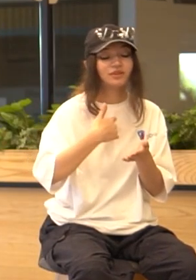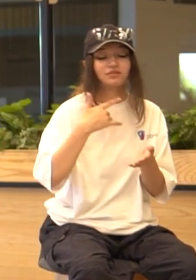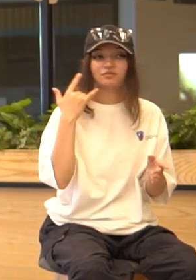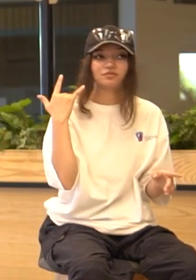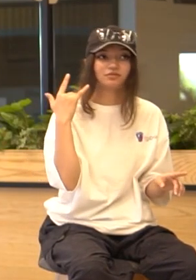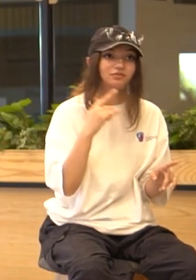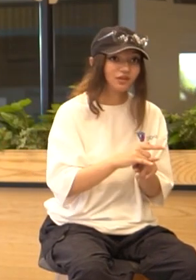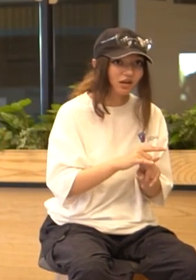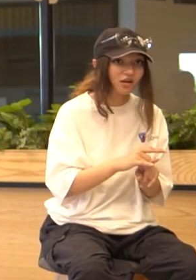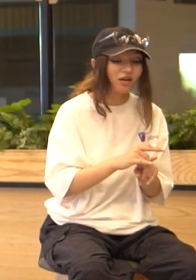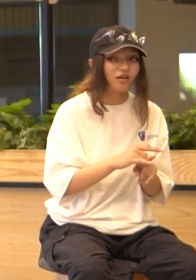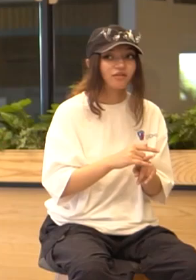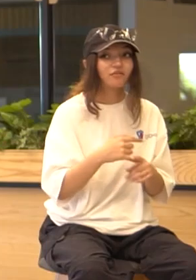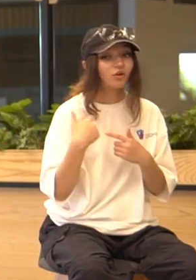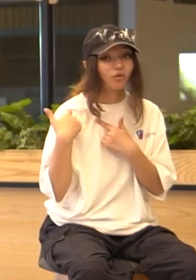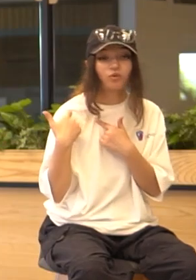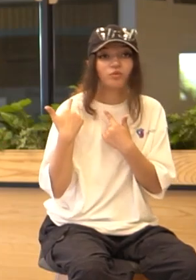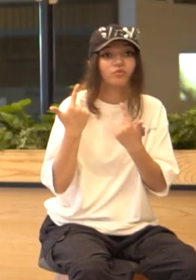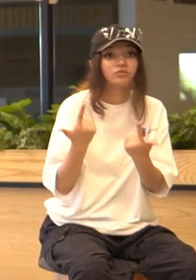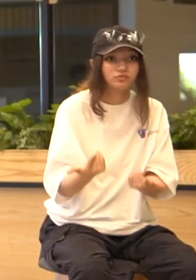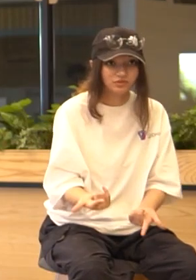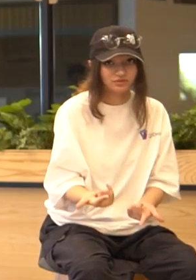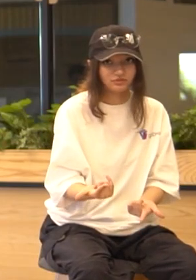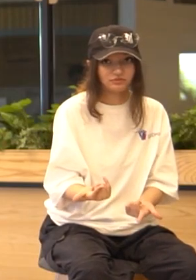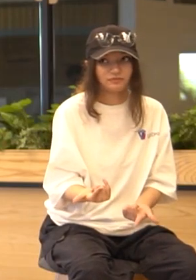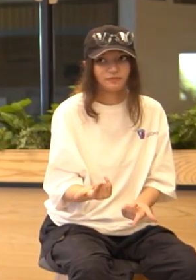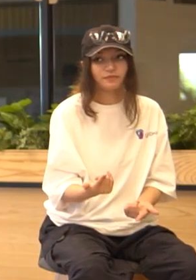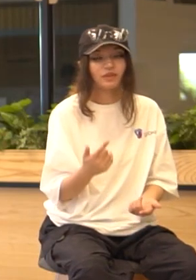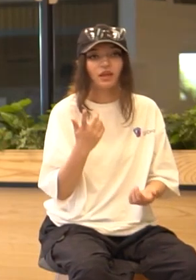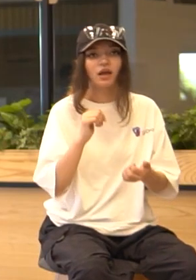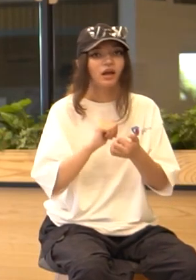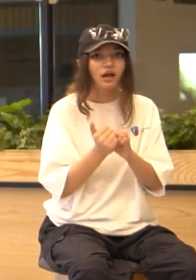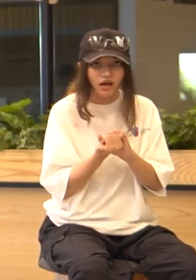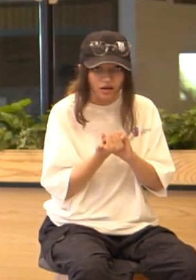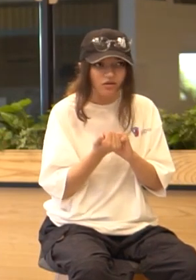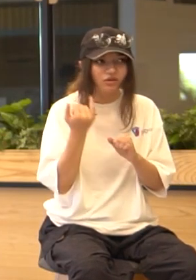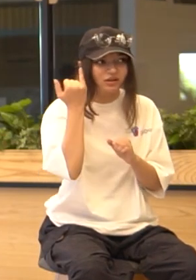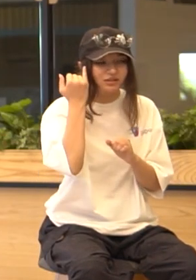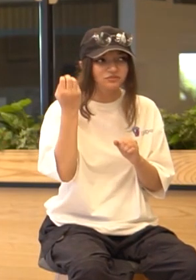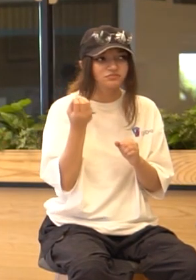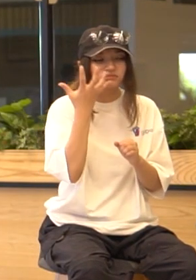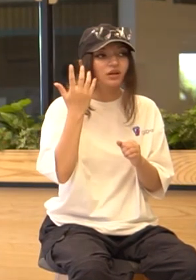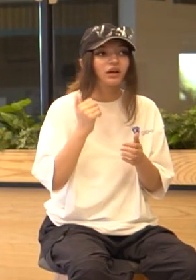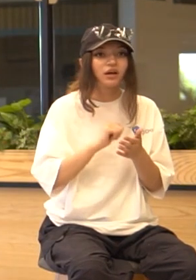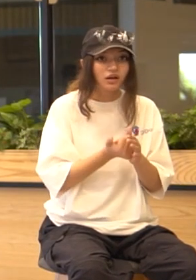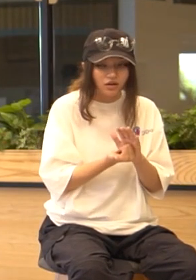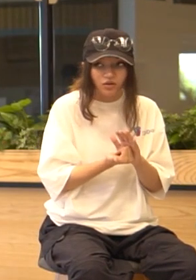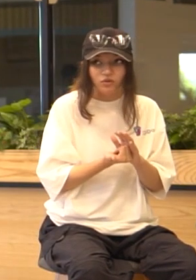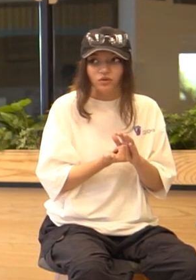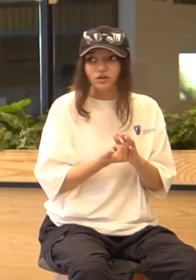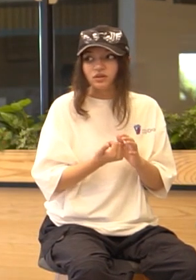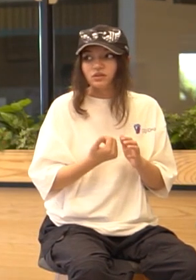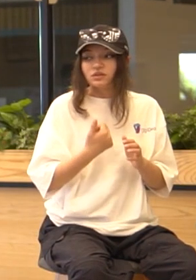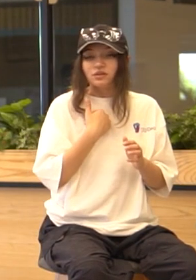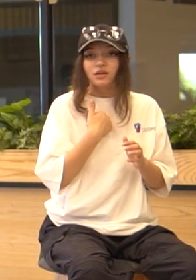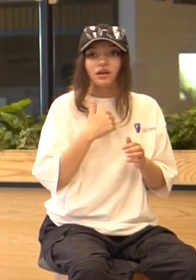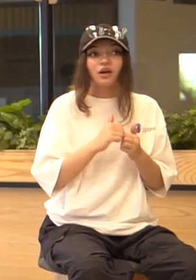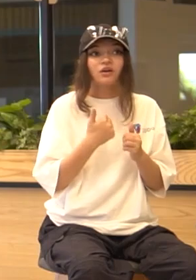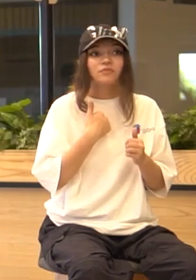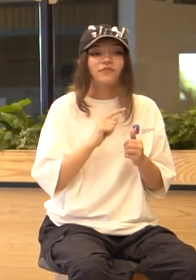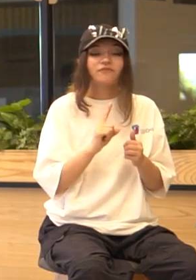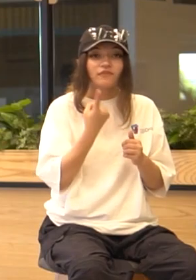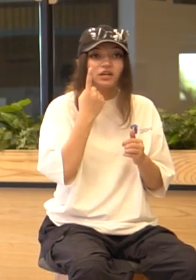mine. And how it came together is very funny because it came together just because I was able to observe a